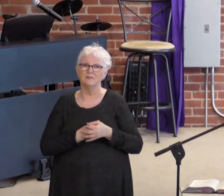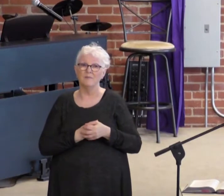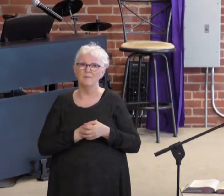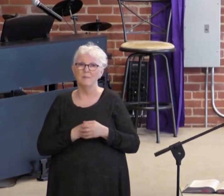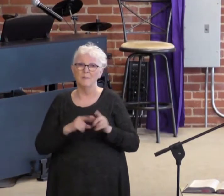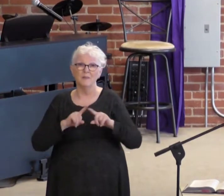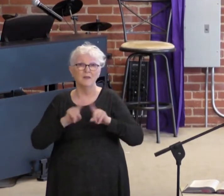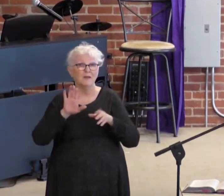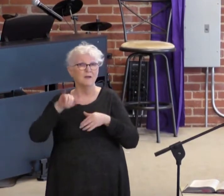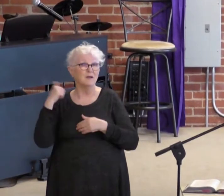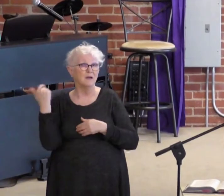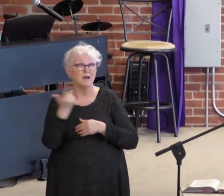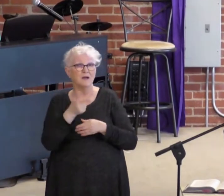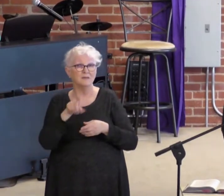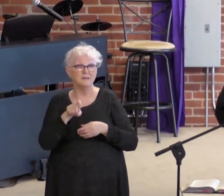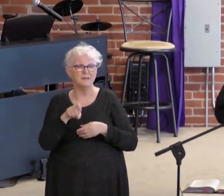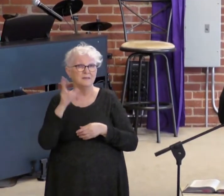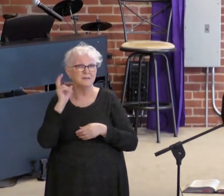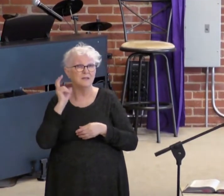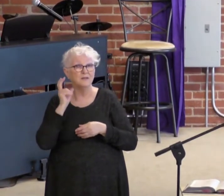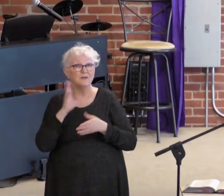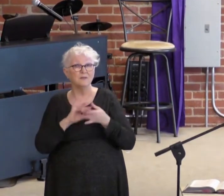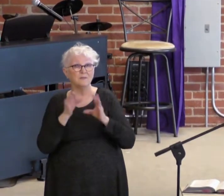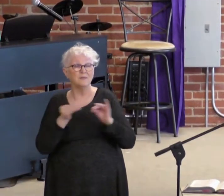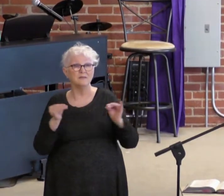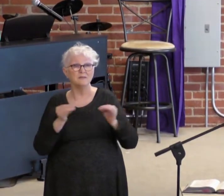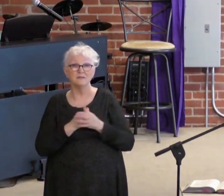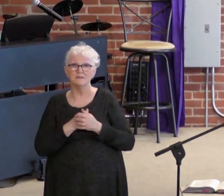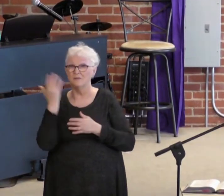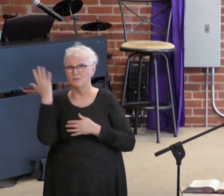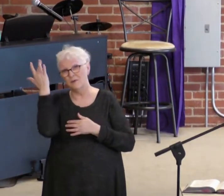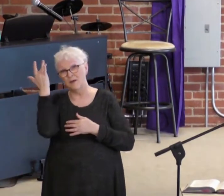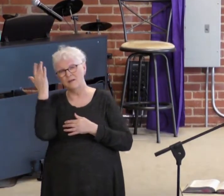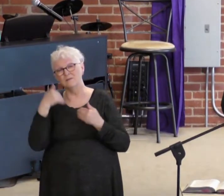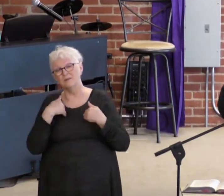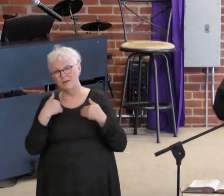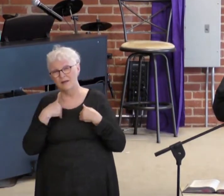But we all need to hear that message because we have loved ones